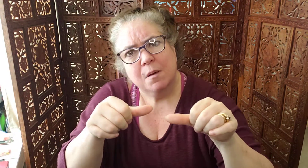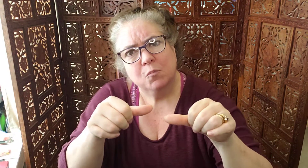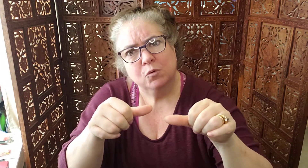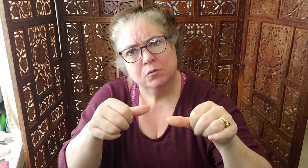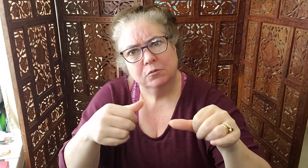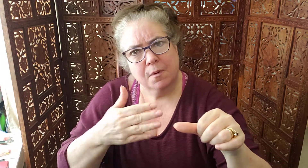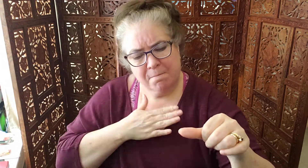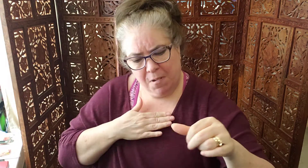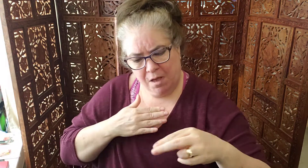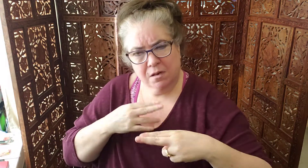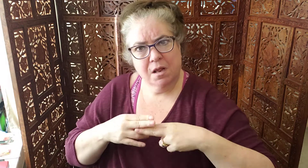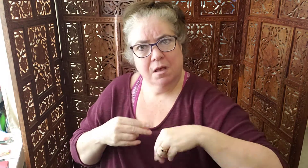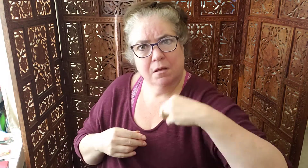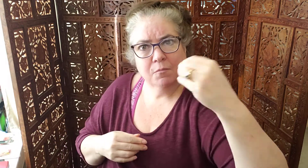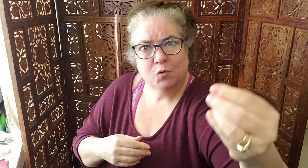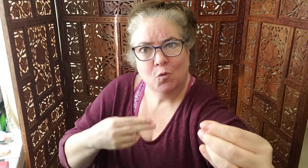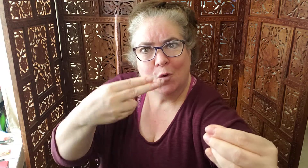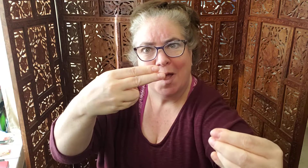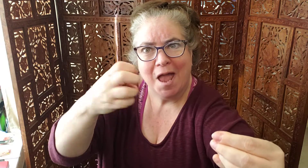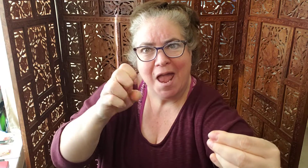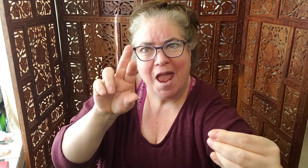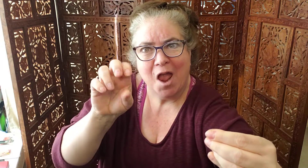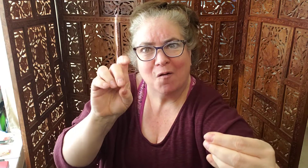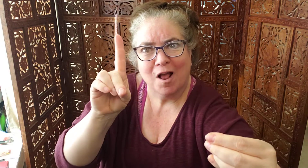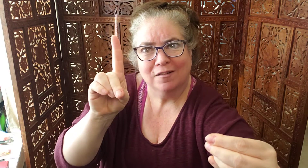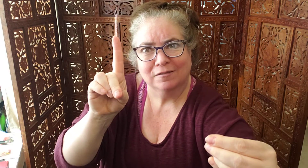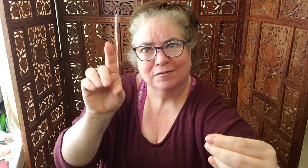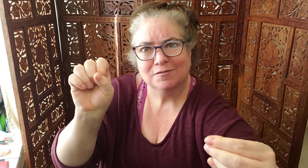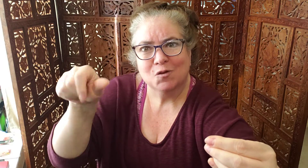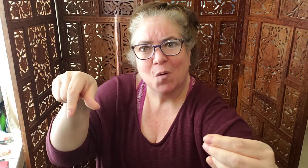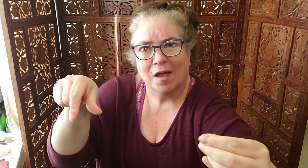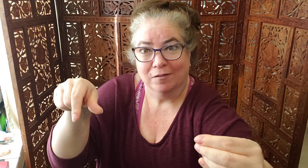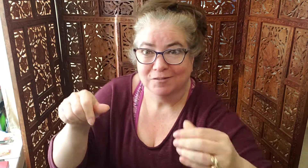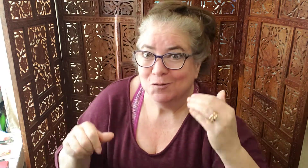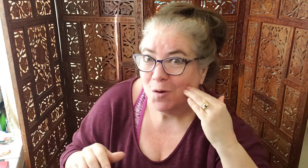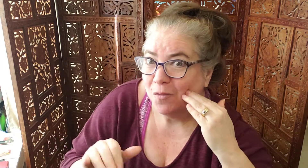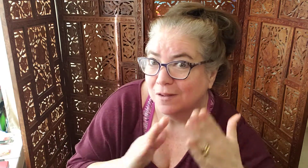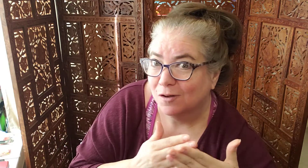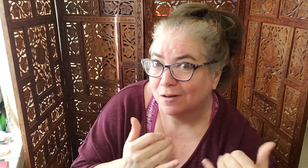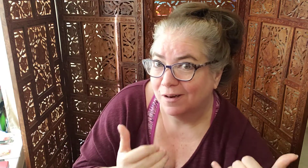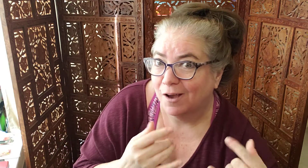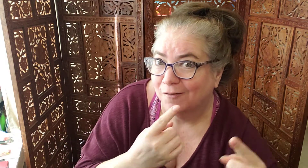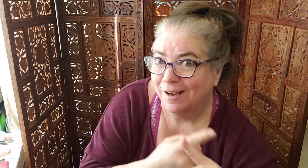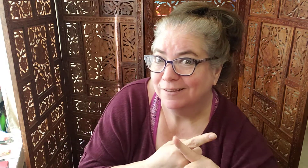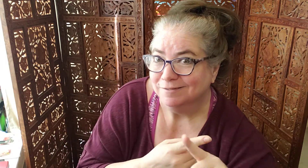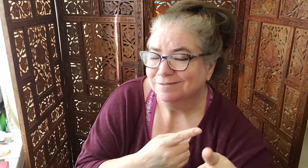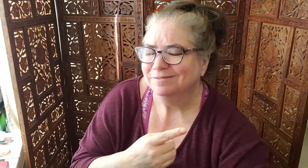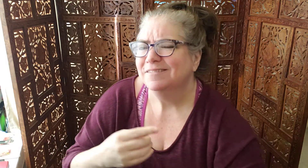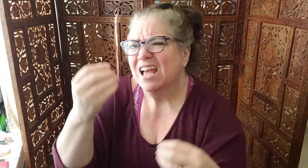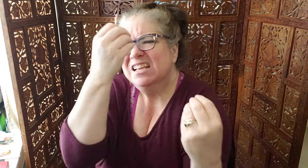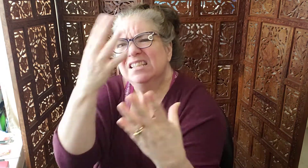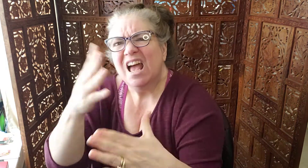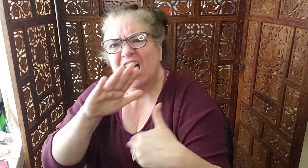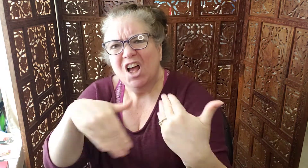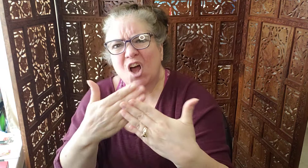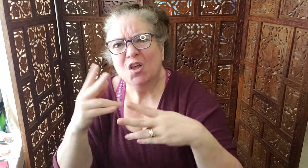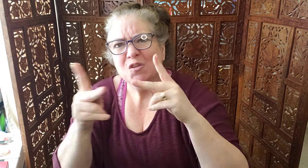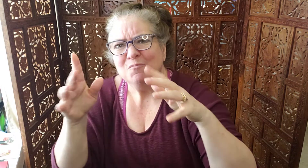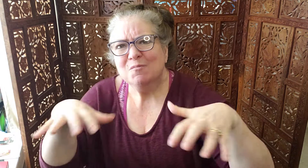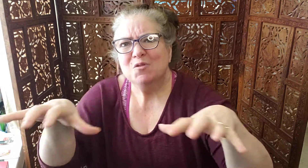You know this song now, don't you? Tell all the gang at 42nd Street that I